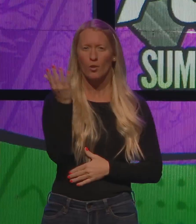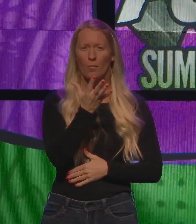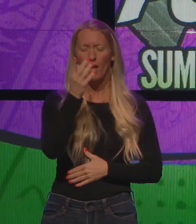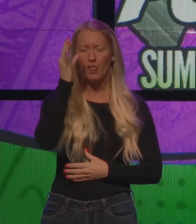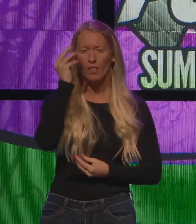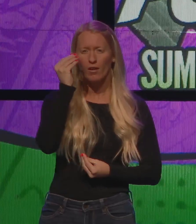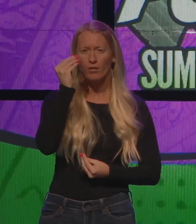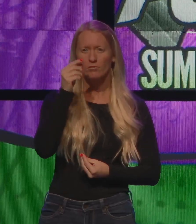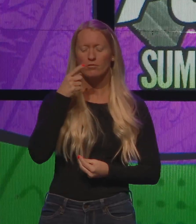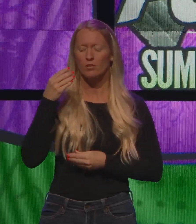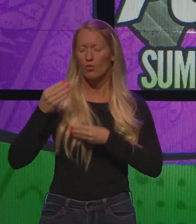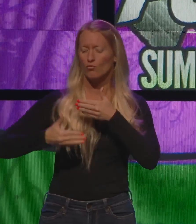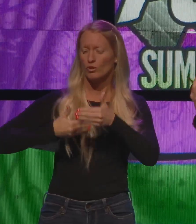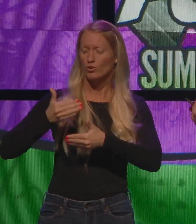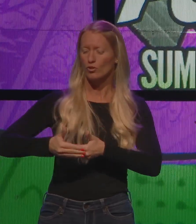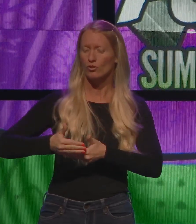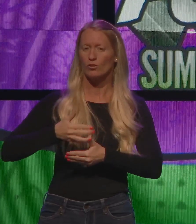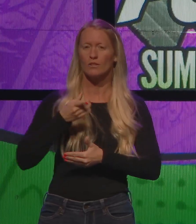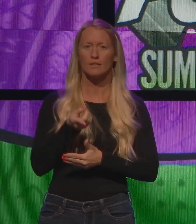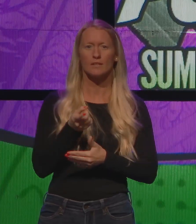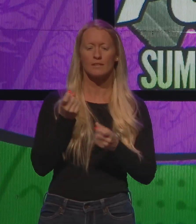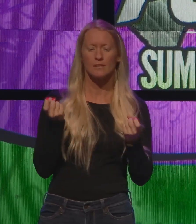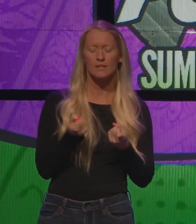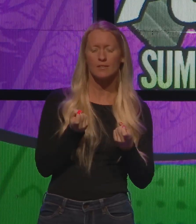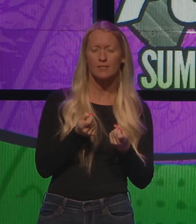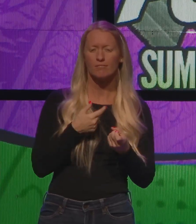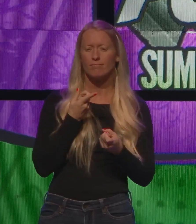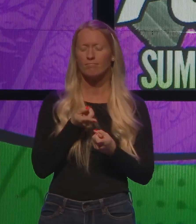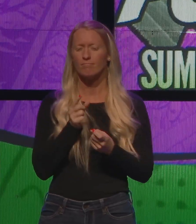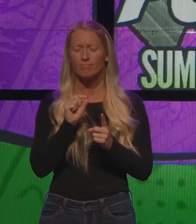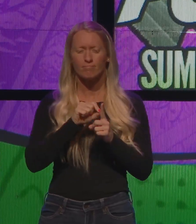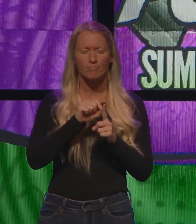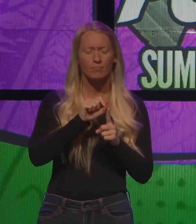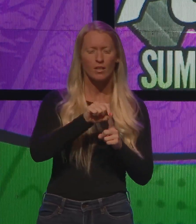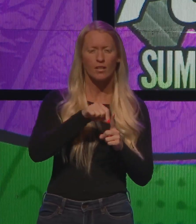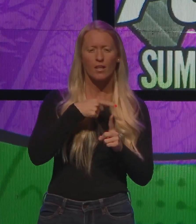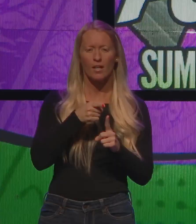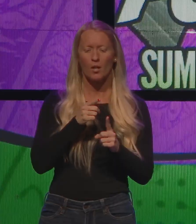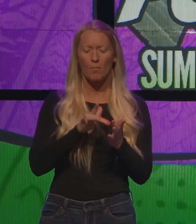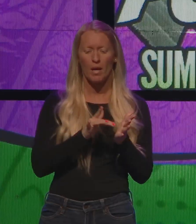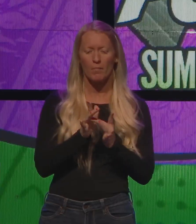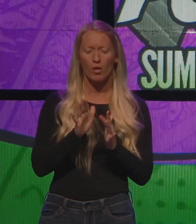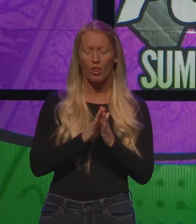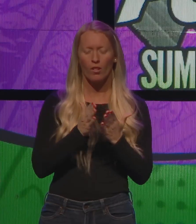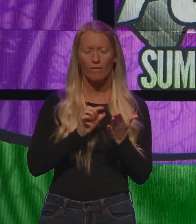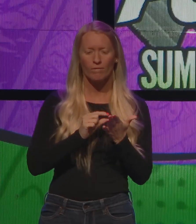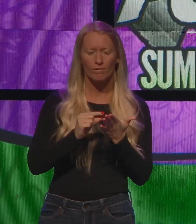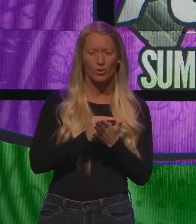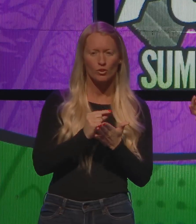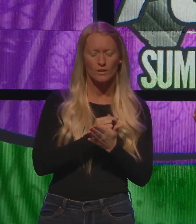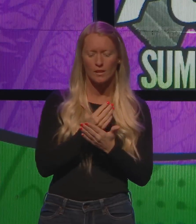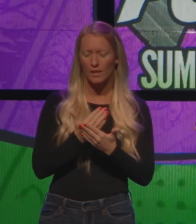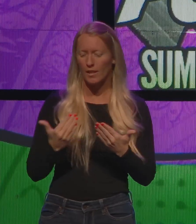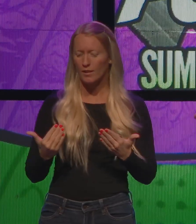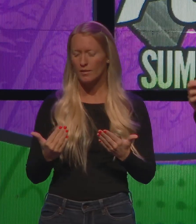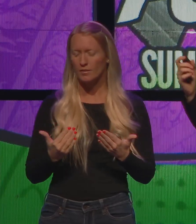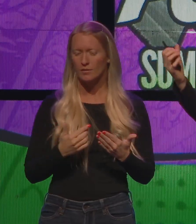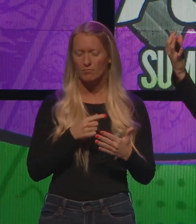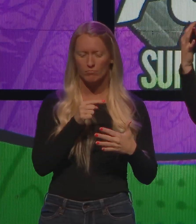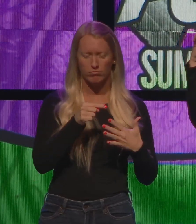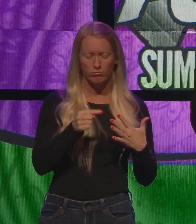nitpick Bible verses and ideas and things. But I don't think in this space, in this